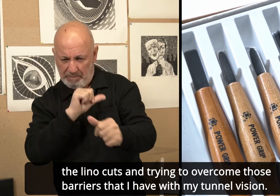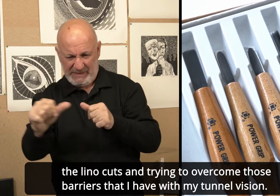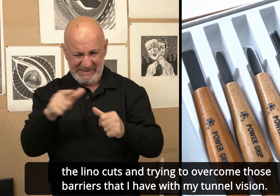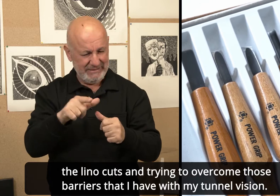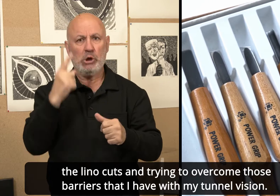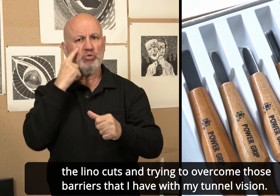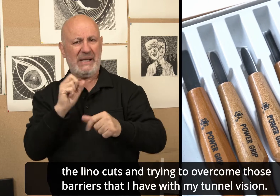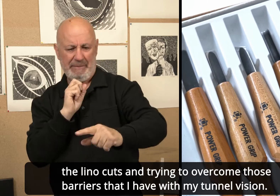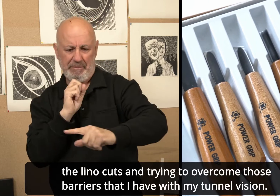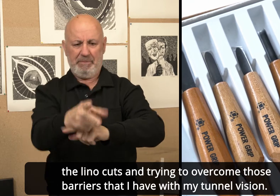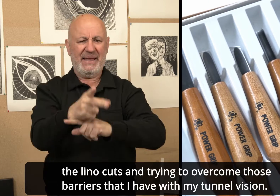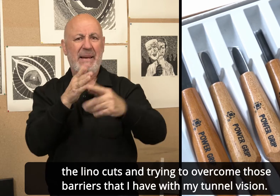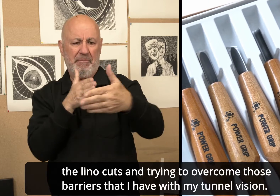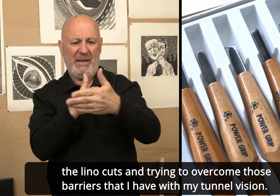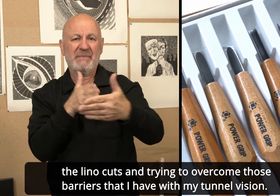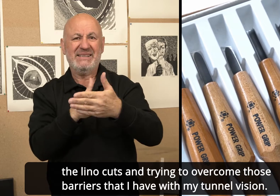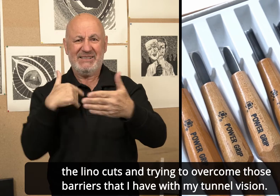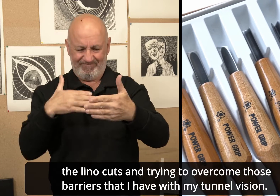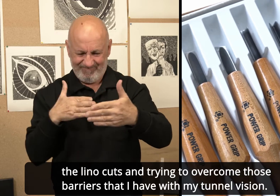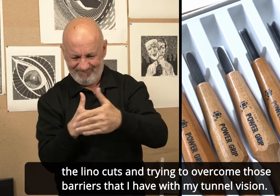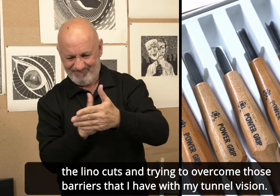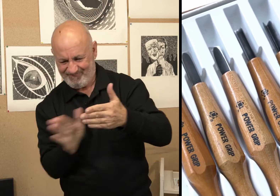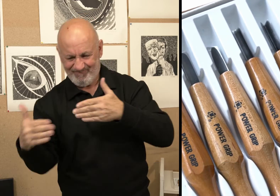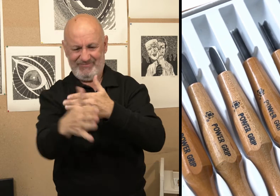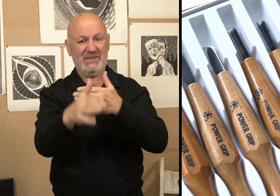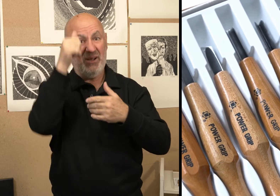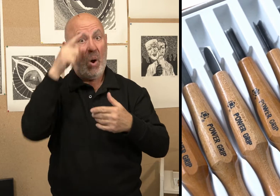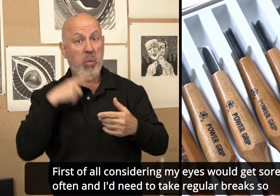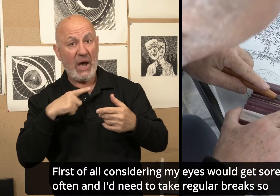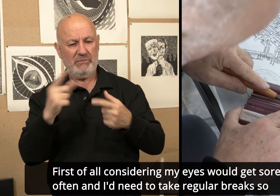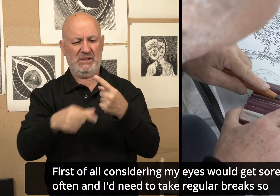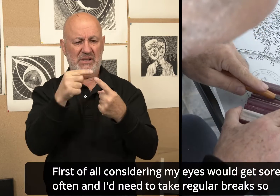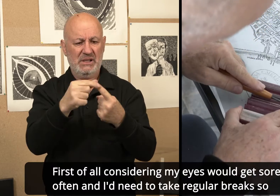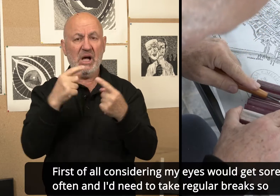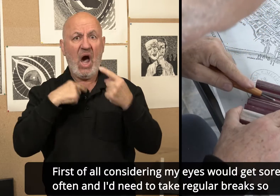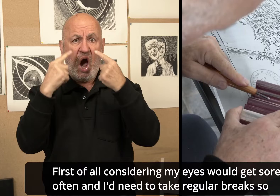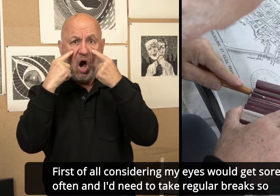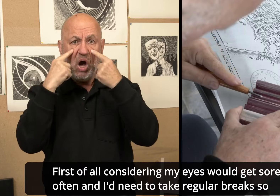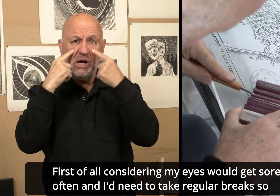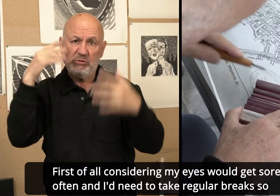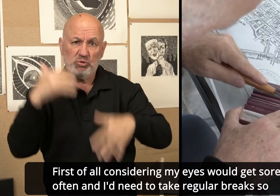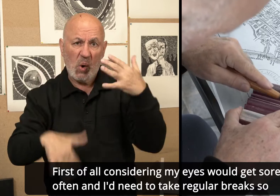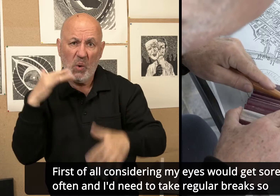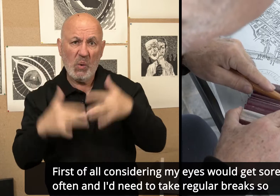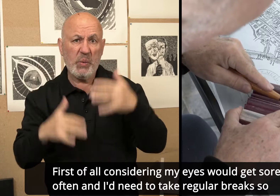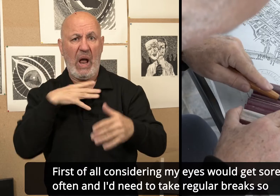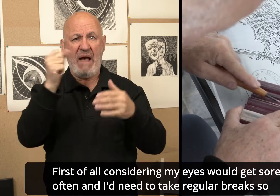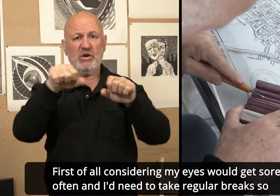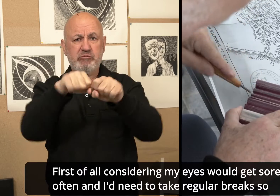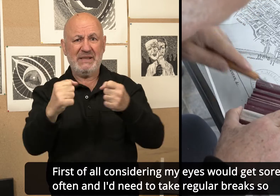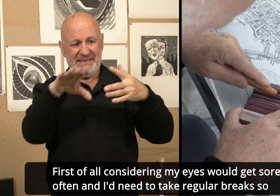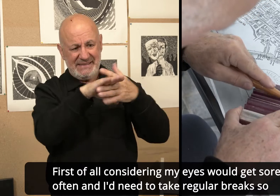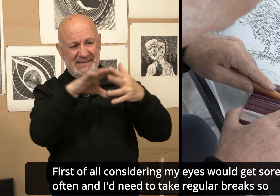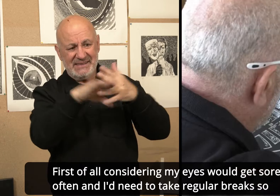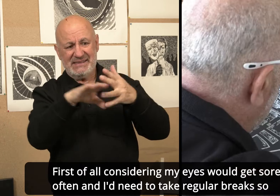cuts, and trying to overcome those barriers that I have with my tunnel vision. First of all, considering my eyes would get